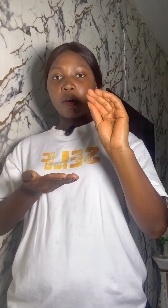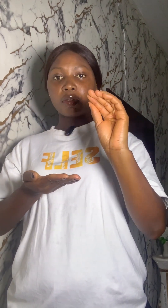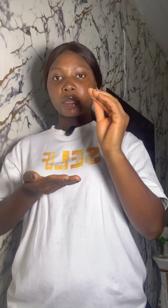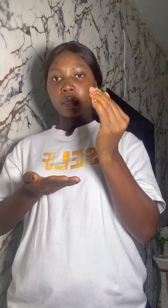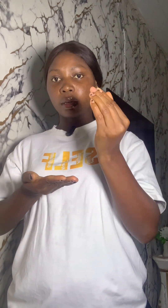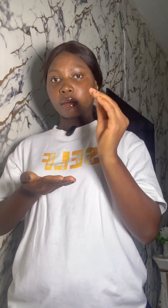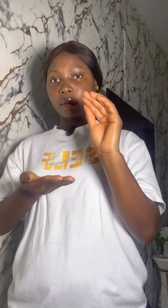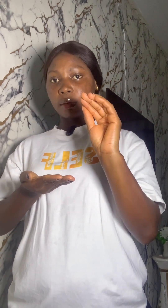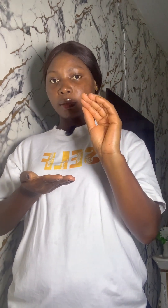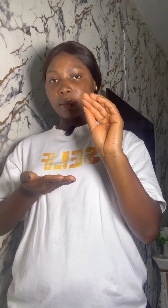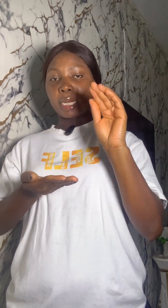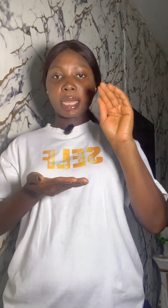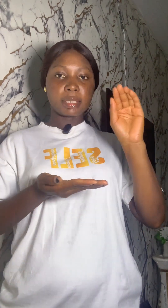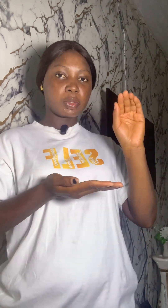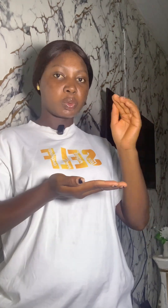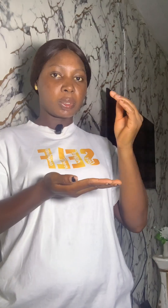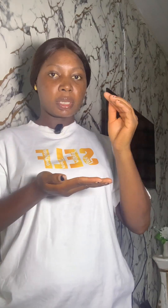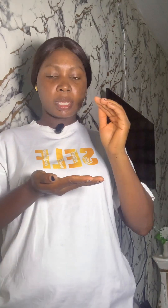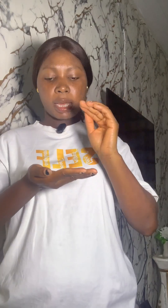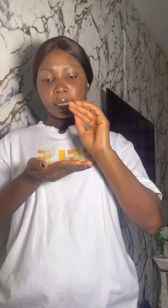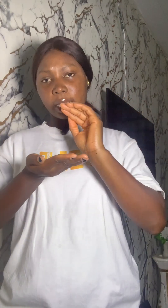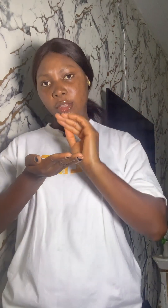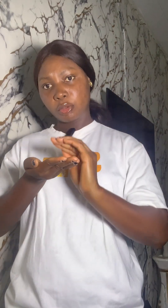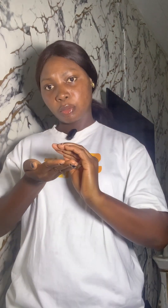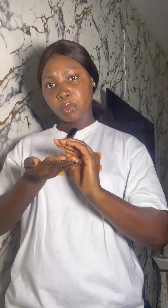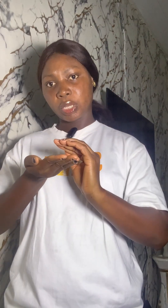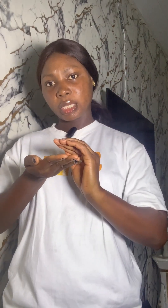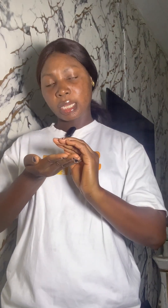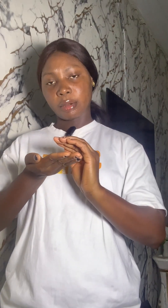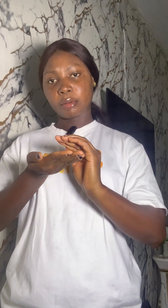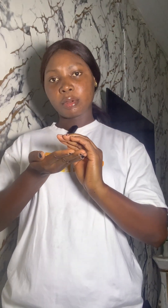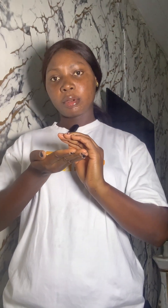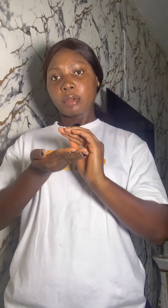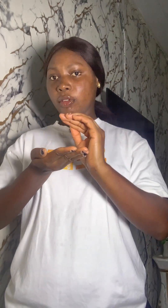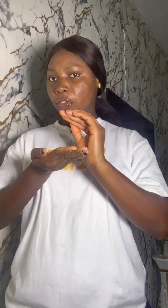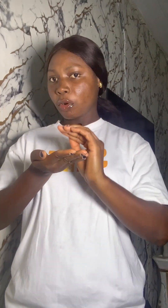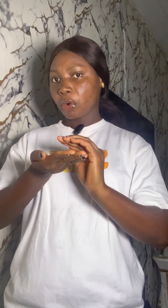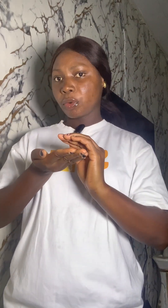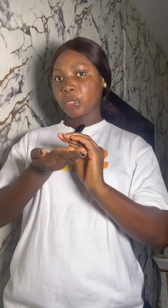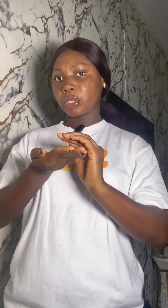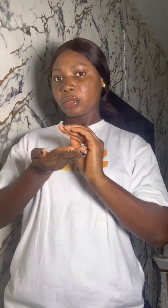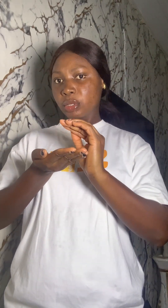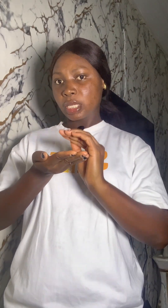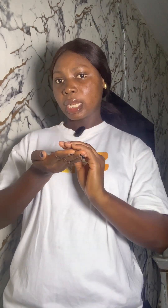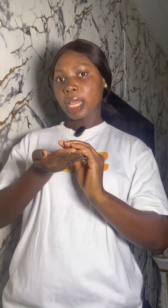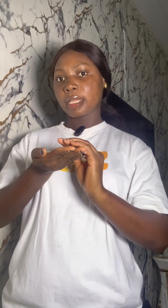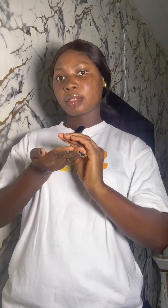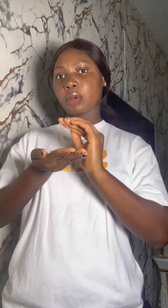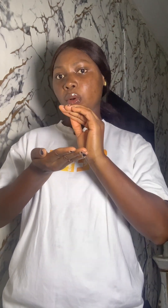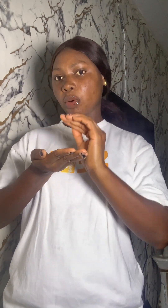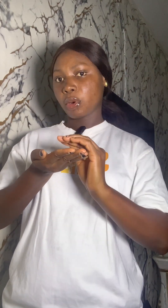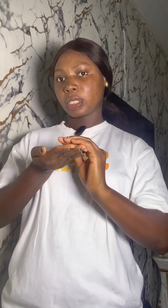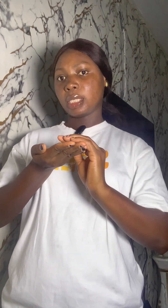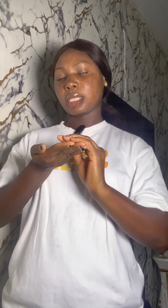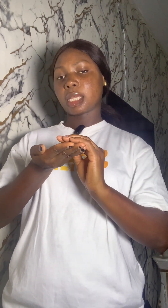curved manner this way, and then you bring it down for reduce, less, or